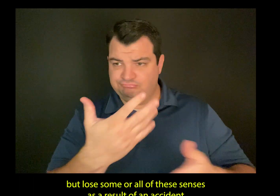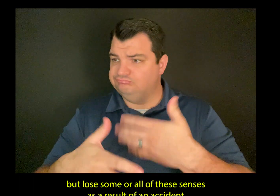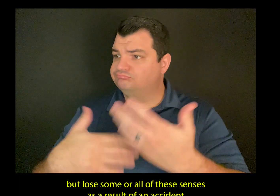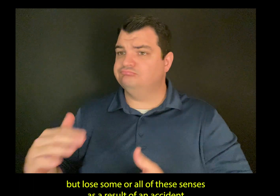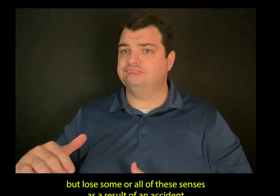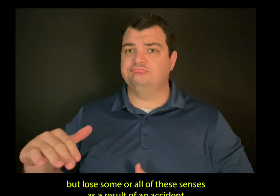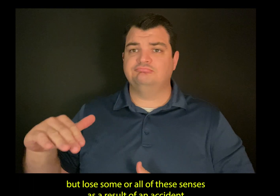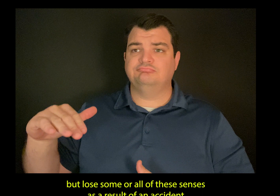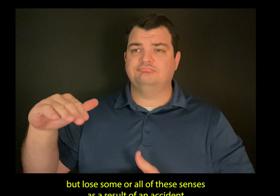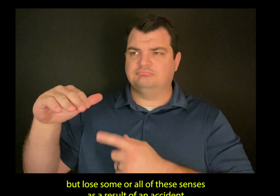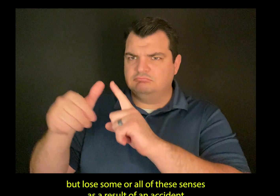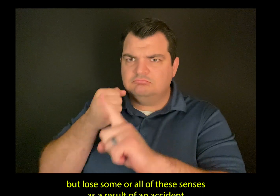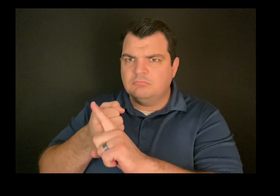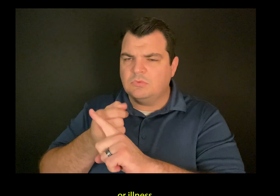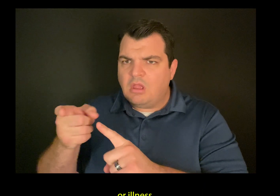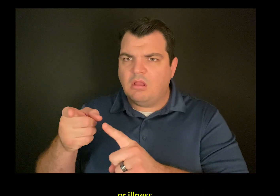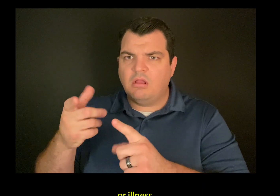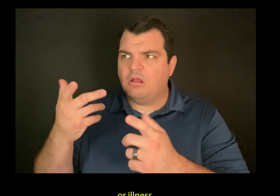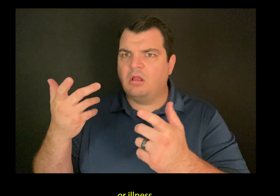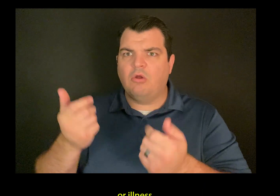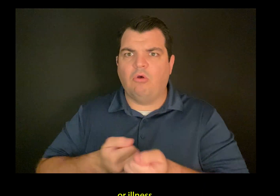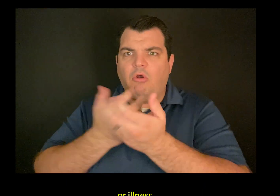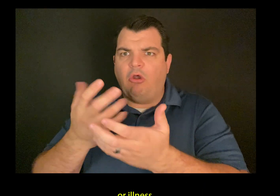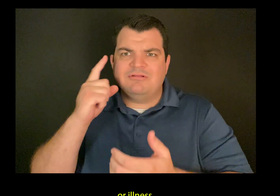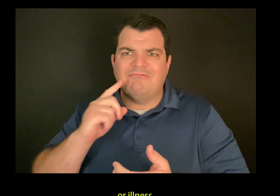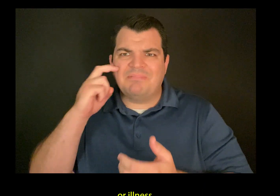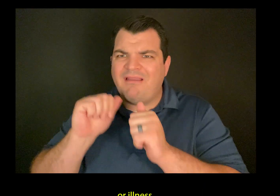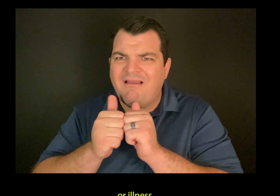senses as a result of an accident or illness.